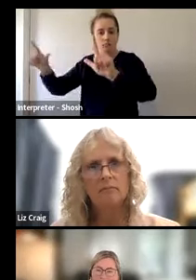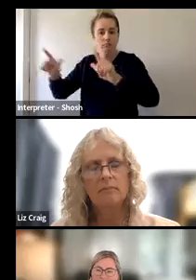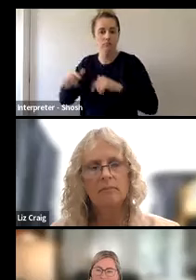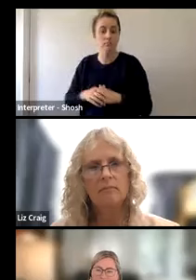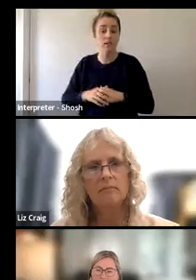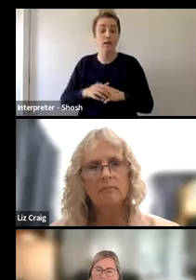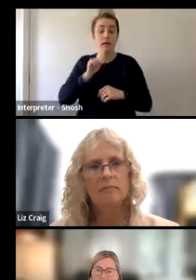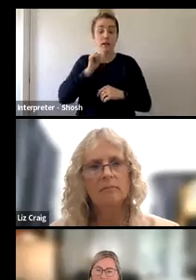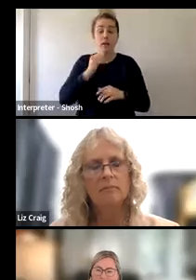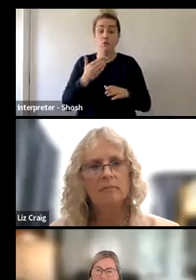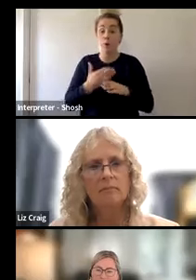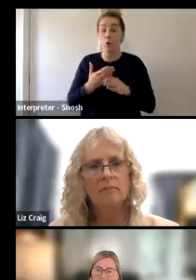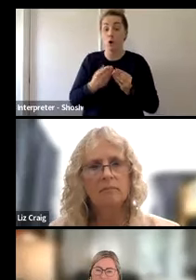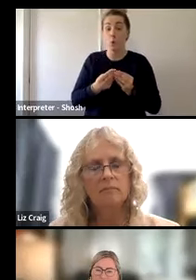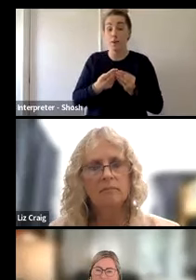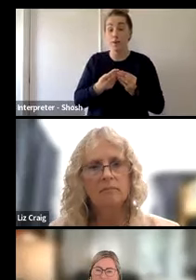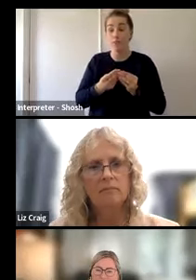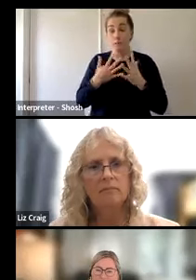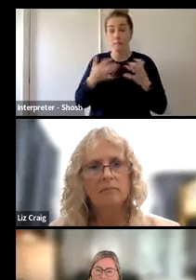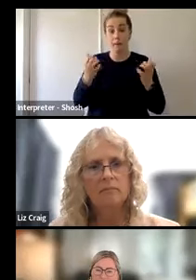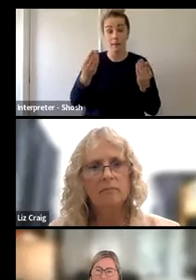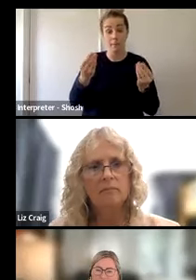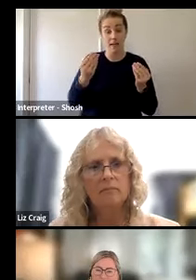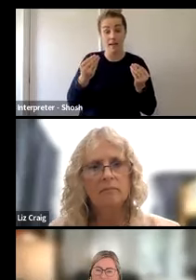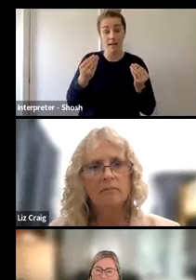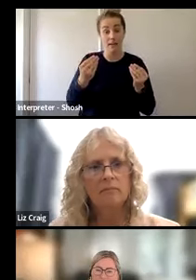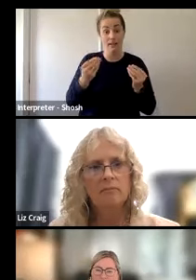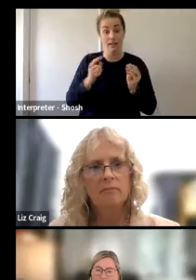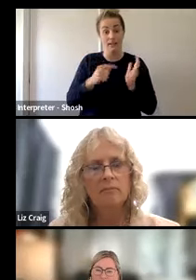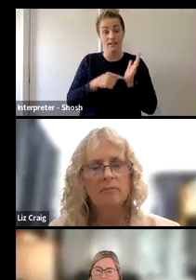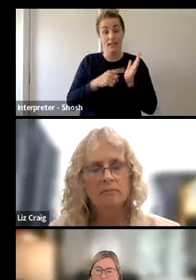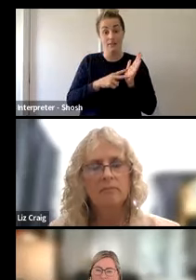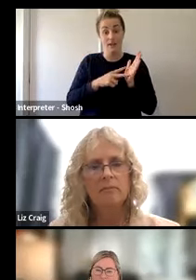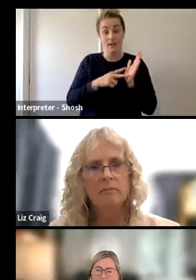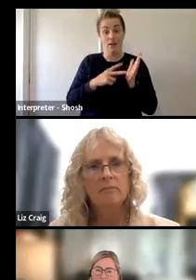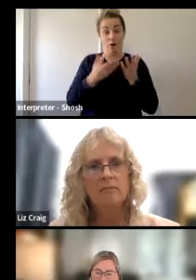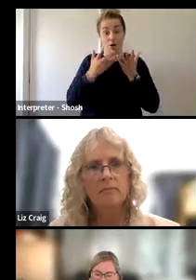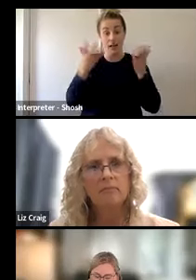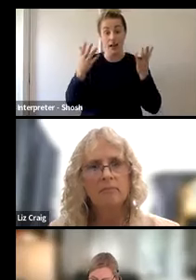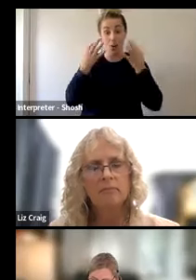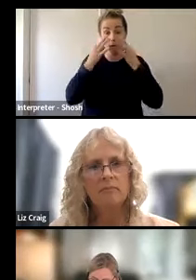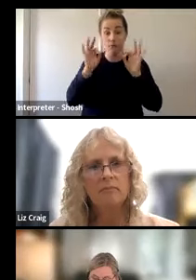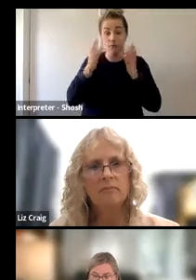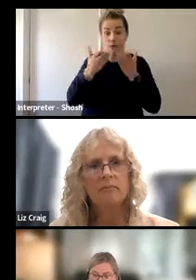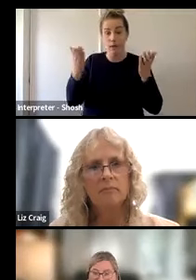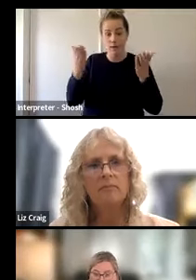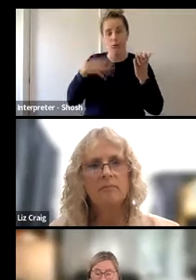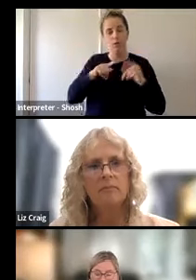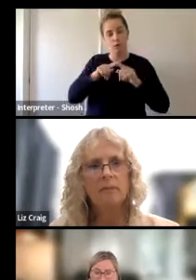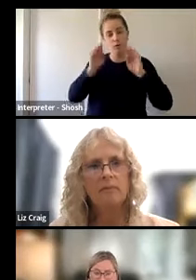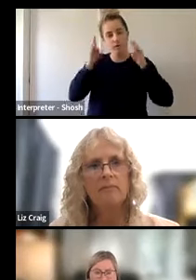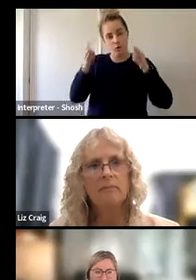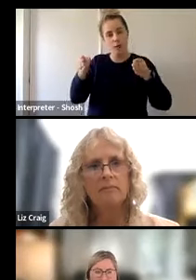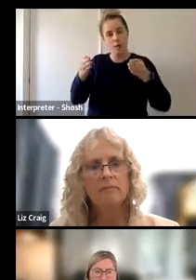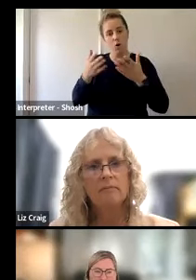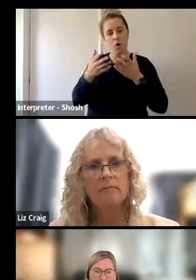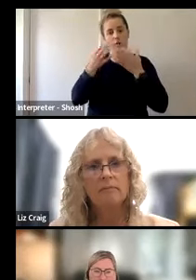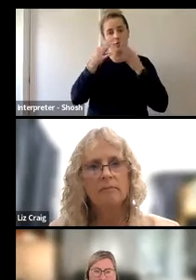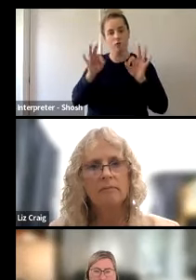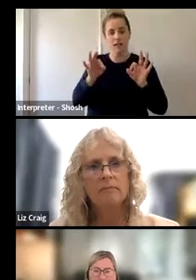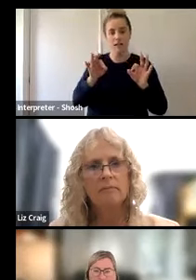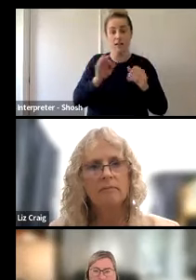we're working with public money, NZ On Air money, free to air is our primary focus. Movies, we're getting into a